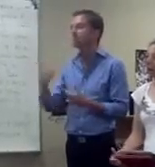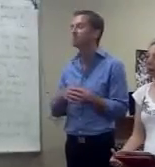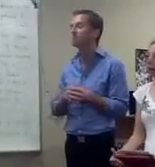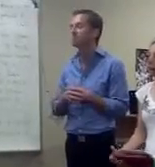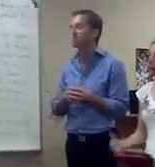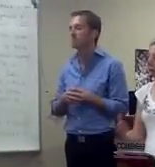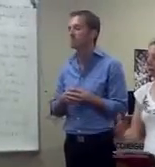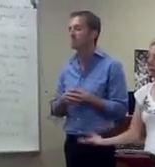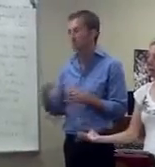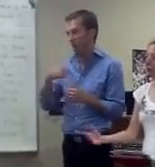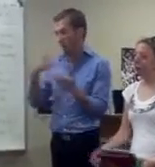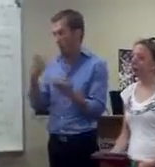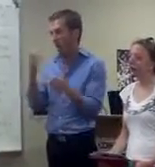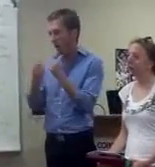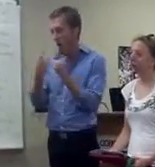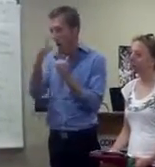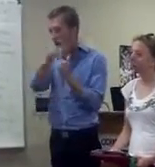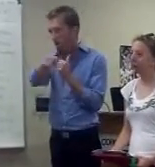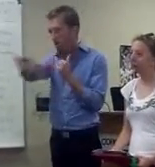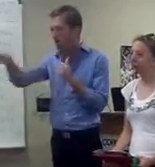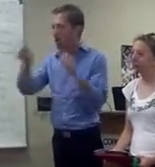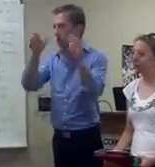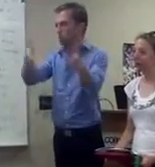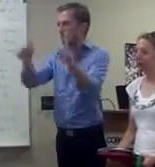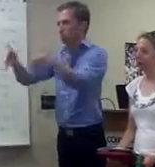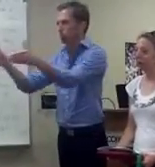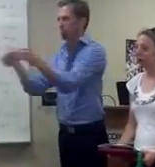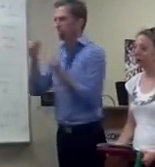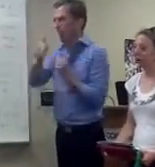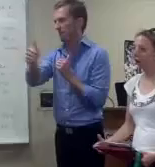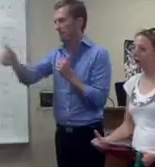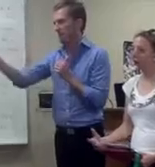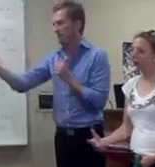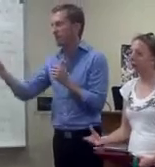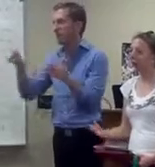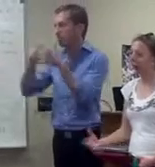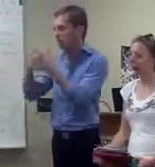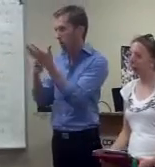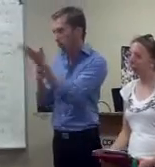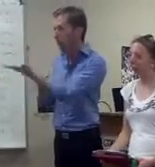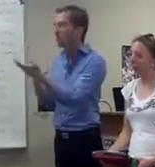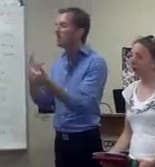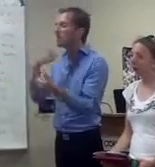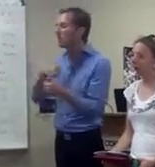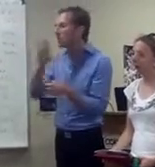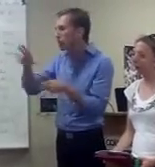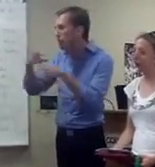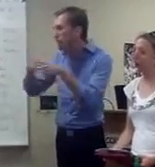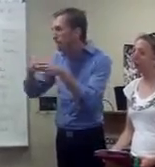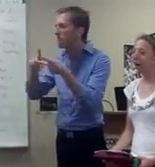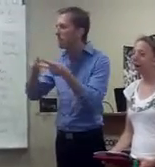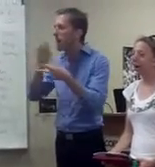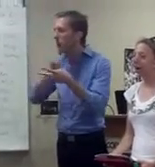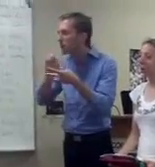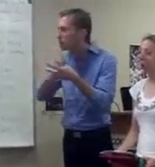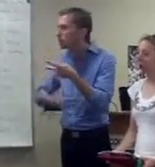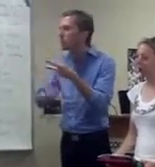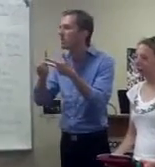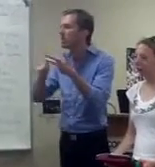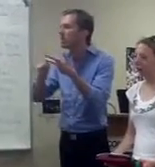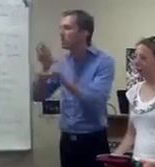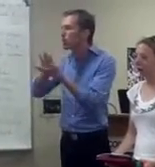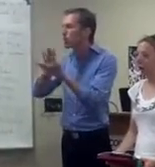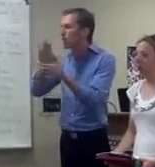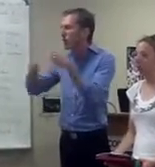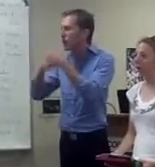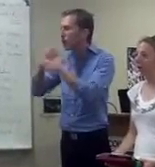like everyone to introduce yourself, starting with your name, your age, what year